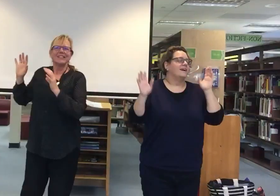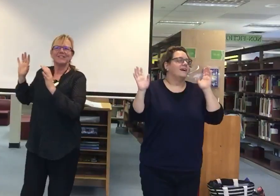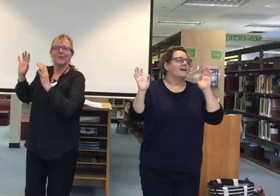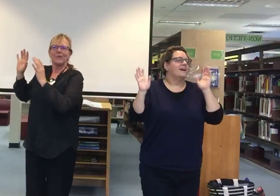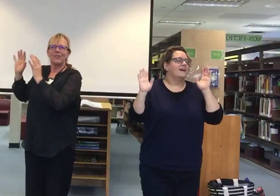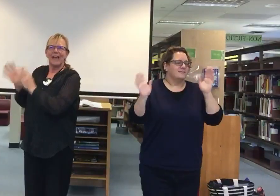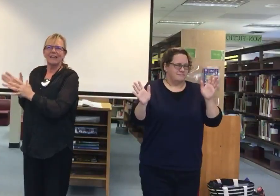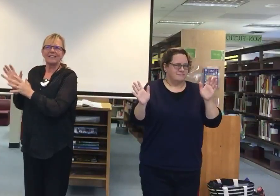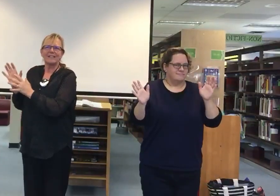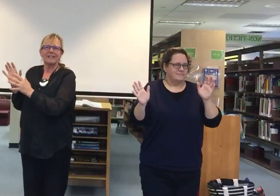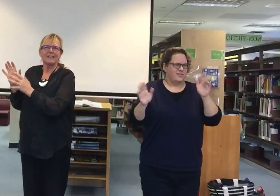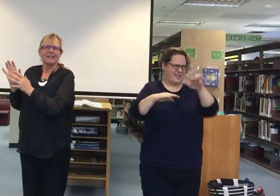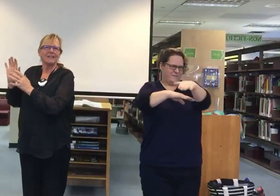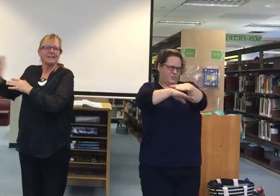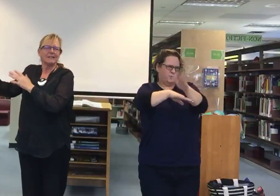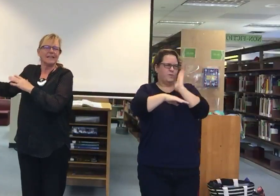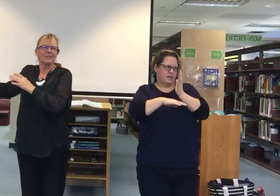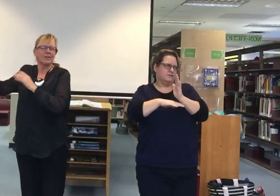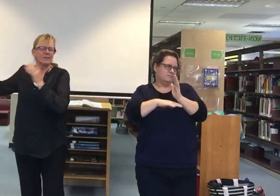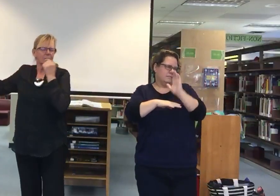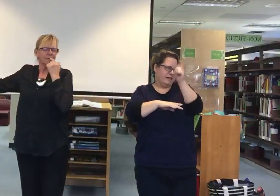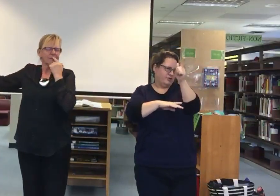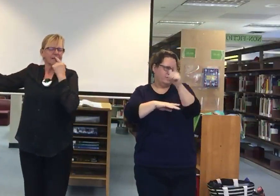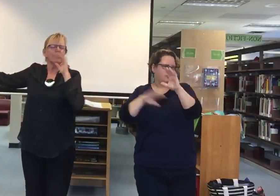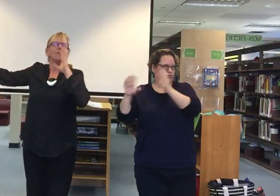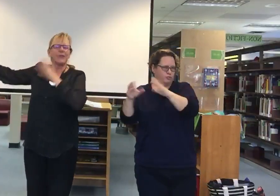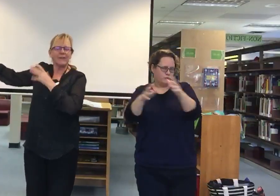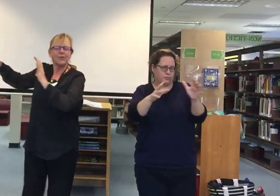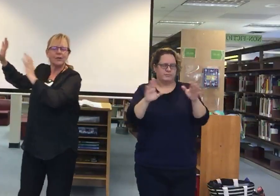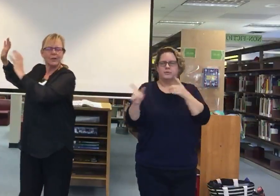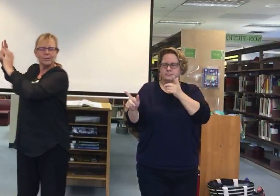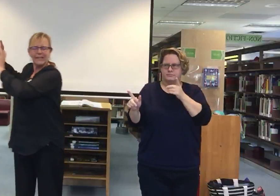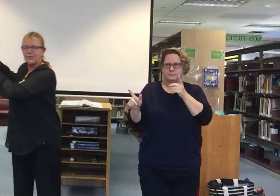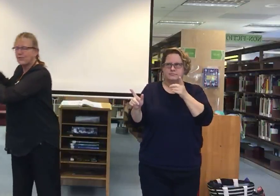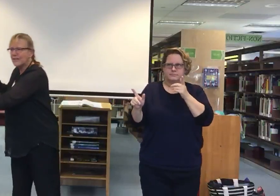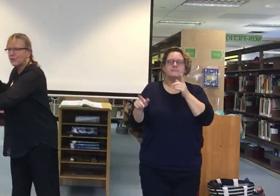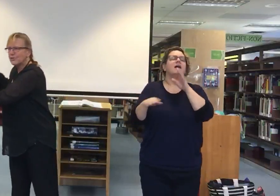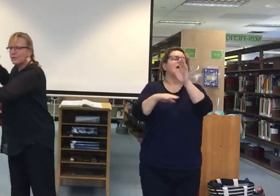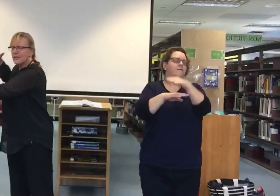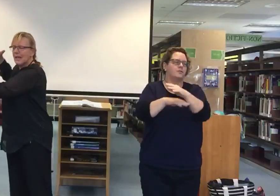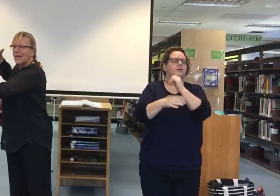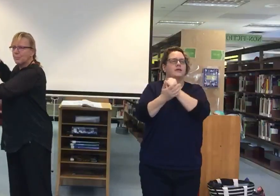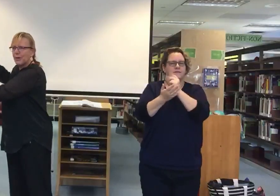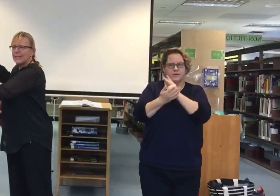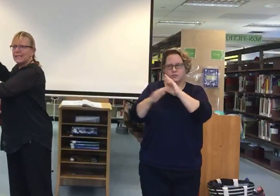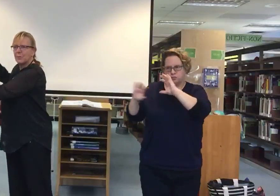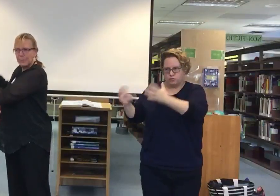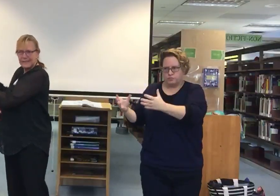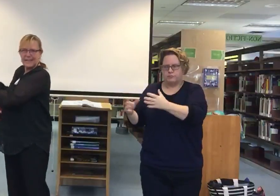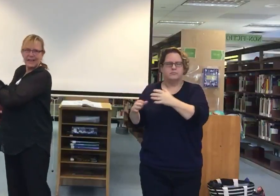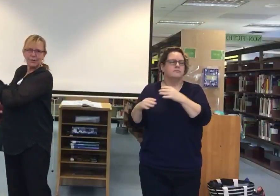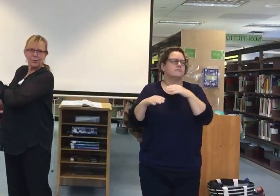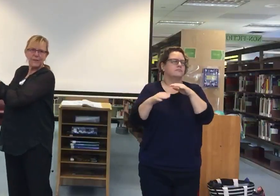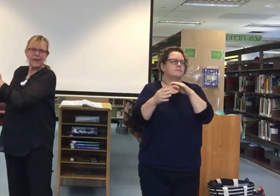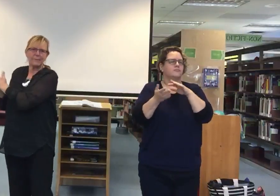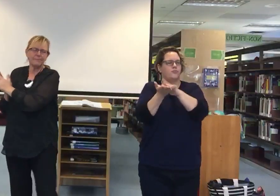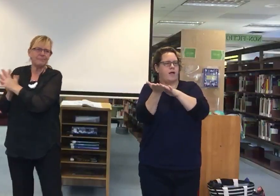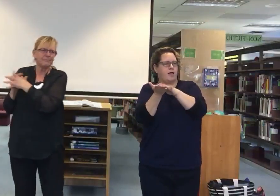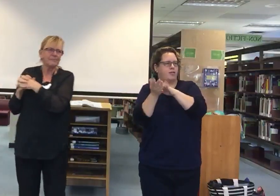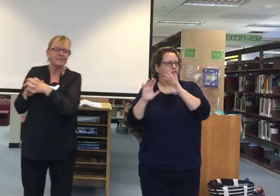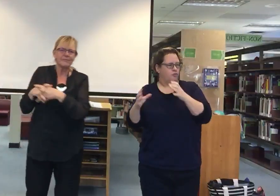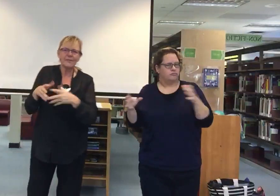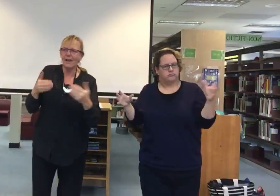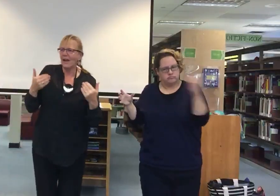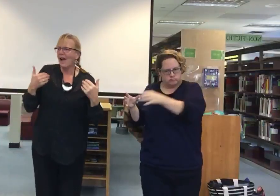So that's later on. So what was I saying? Well, for the afternoon, interveners and Braillists will be together with